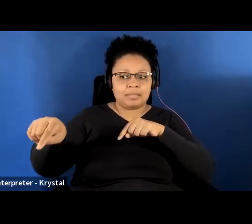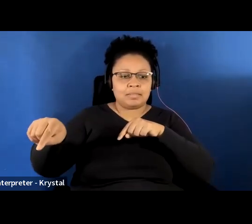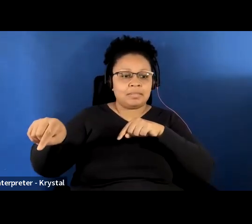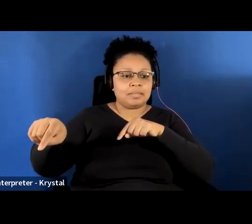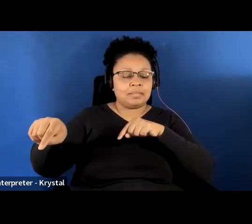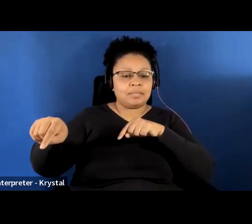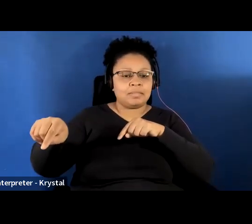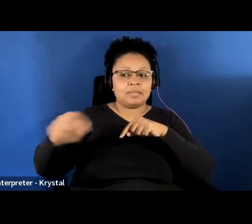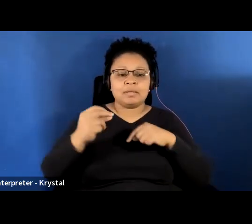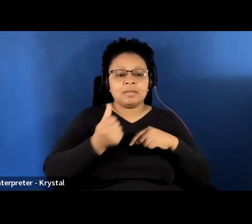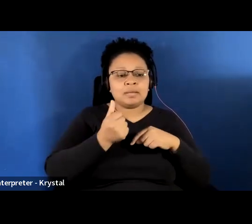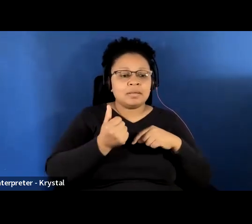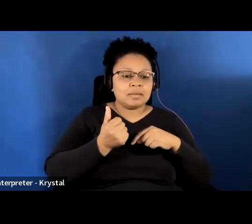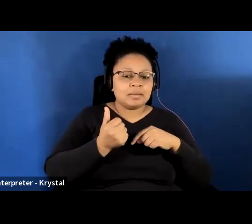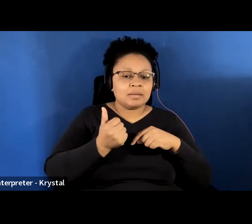Ah,